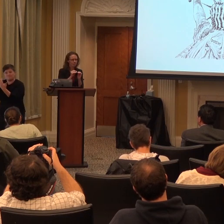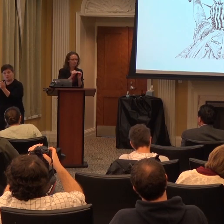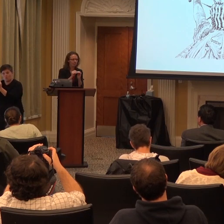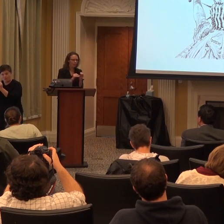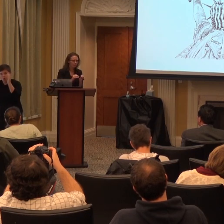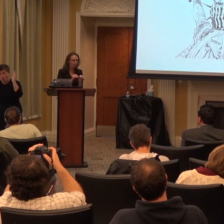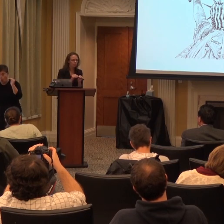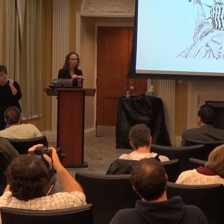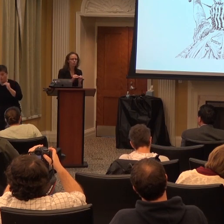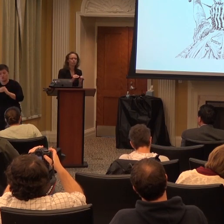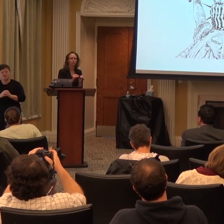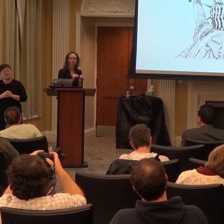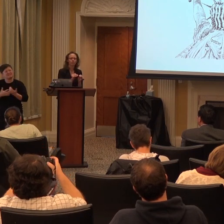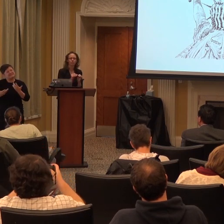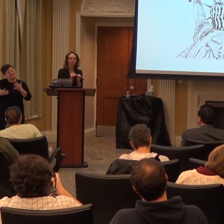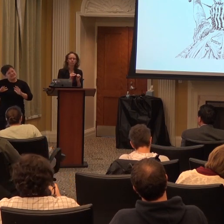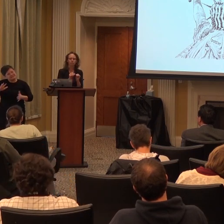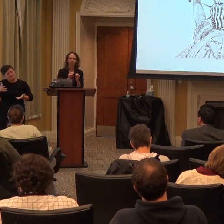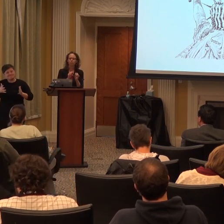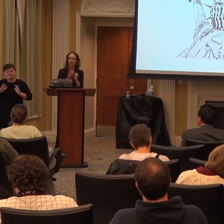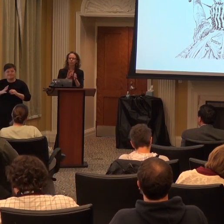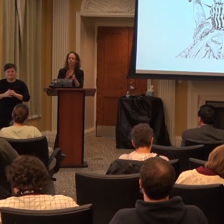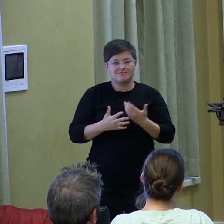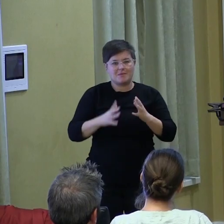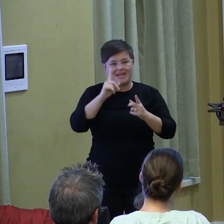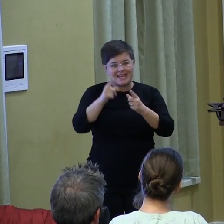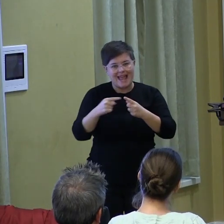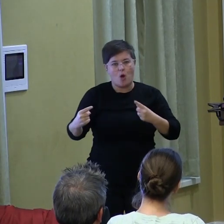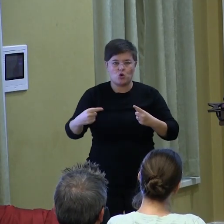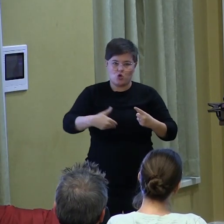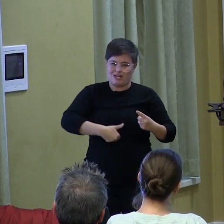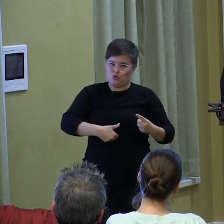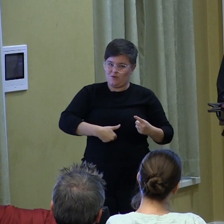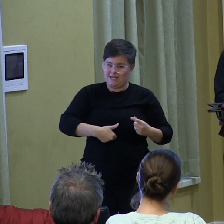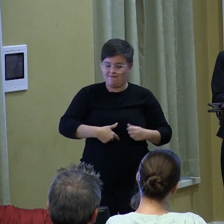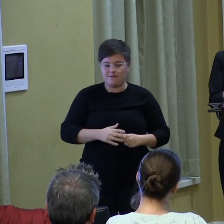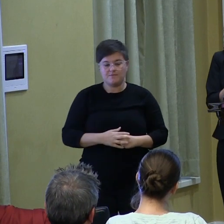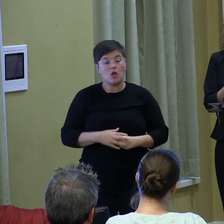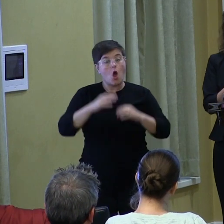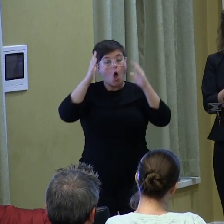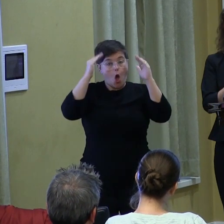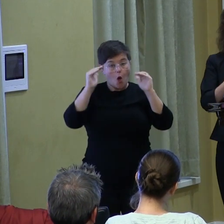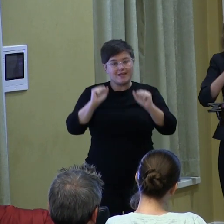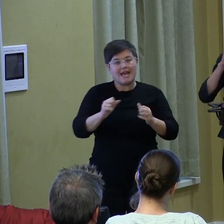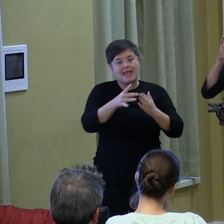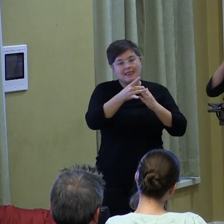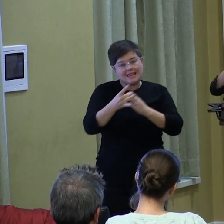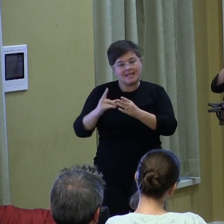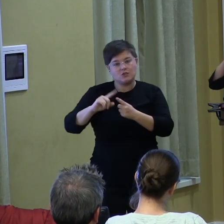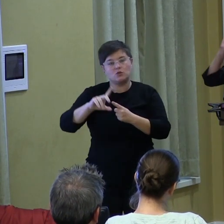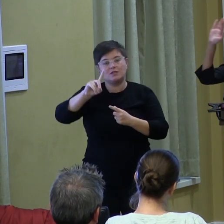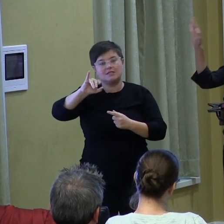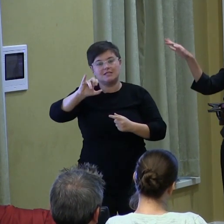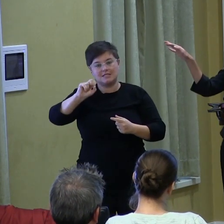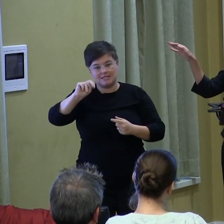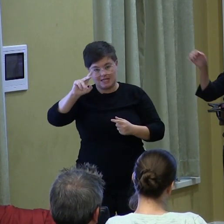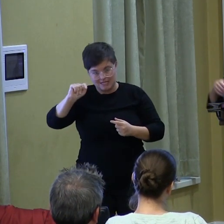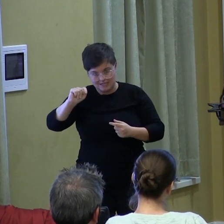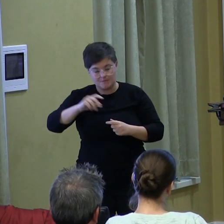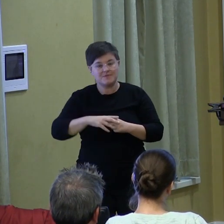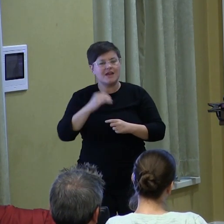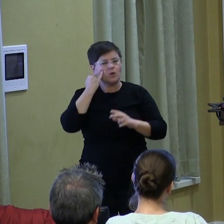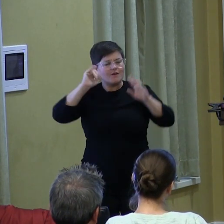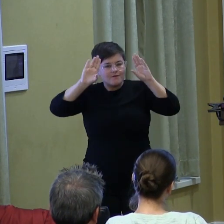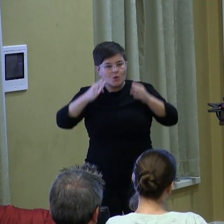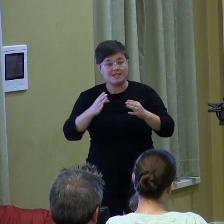perhaps counter-intuitively, hope can lead to dissent, because when we focused on that improved